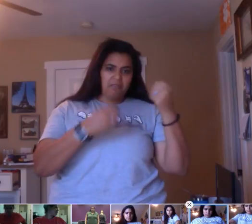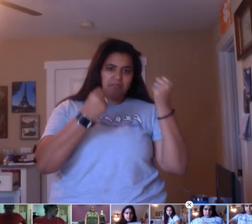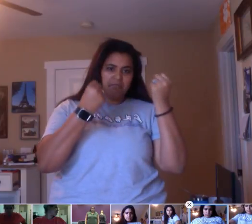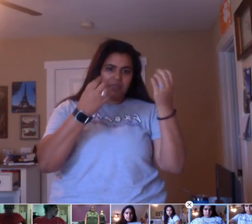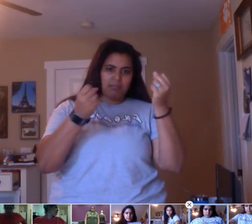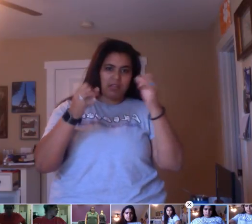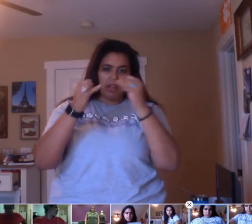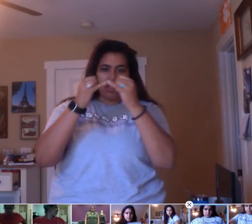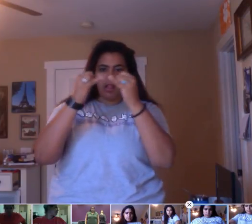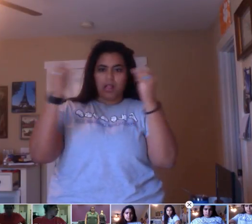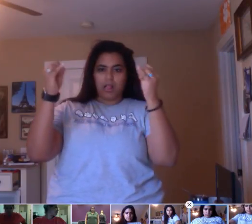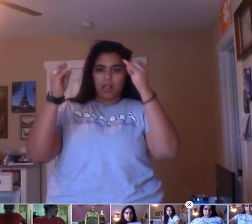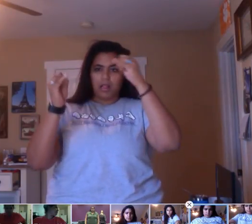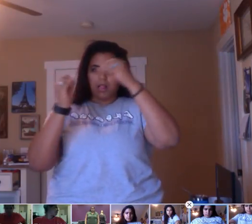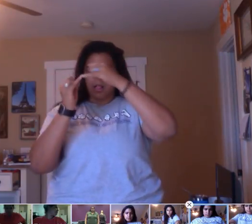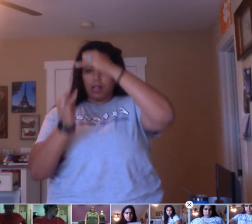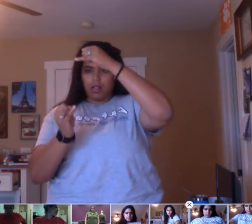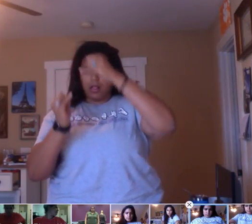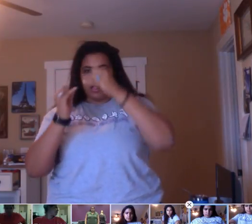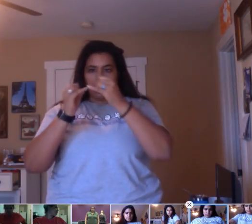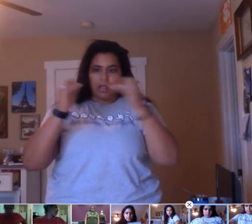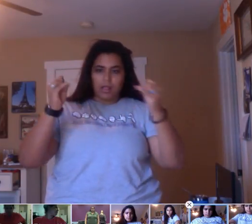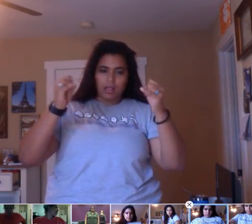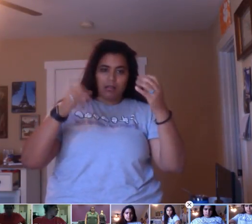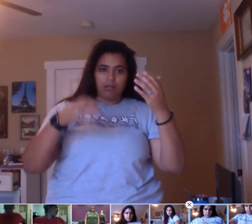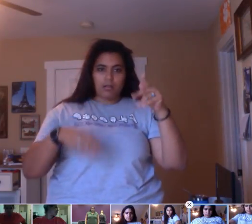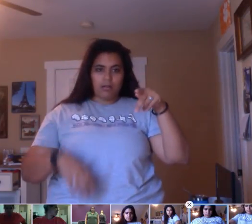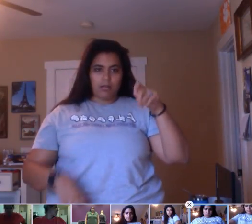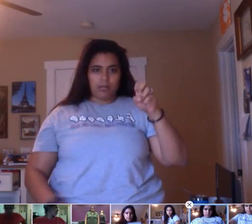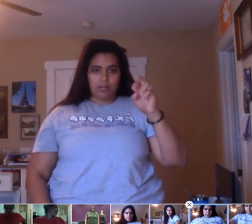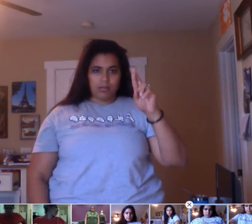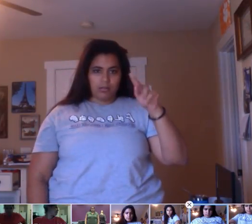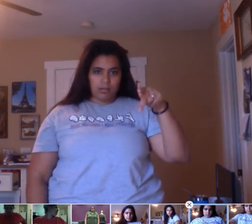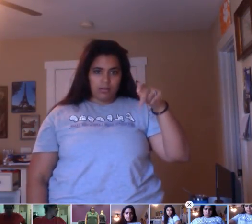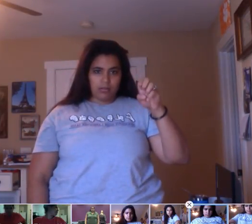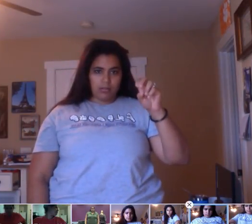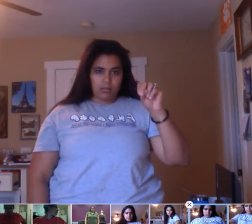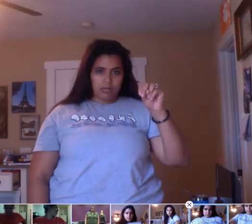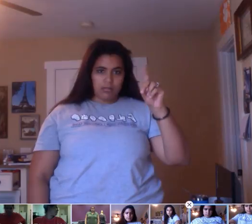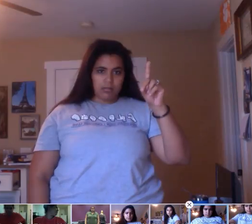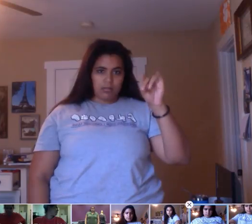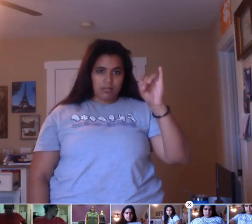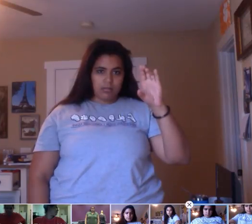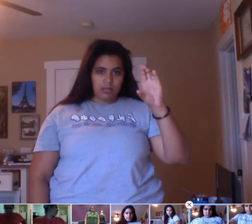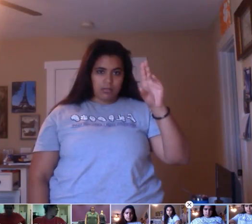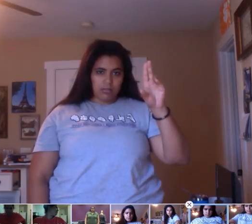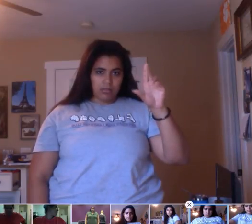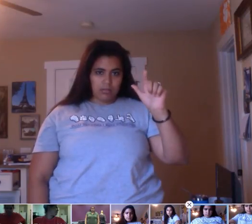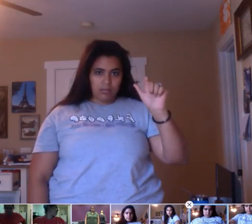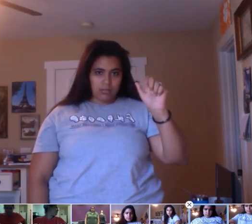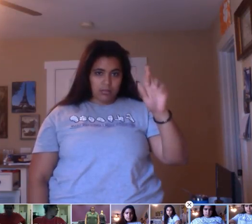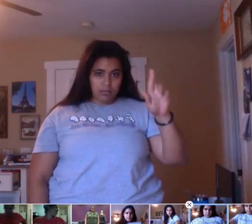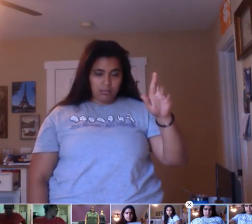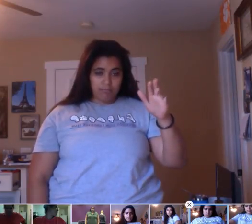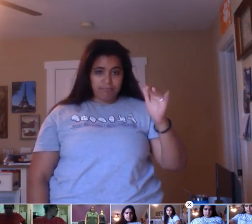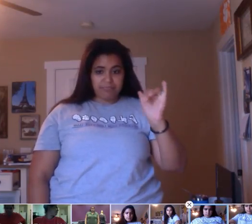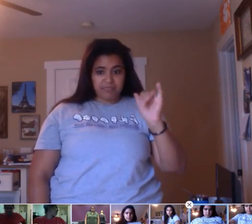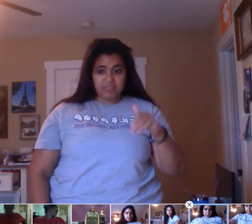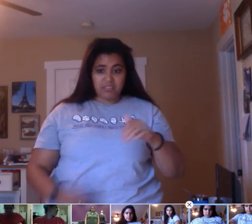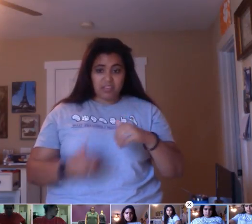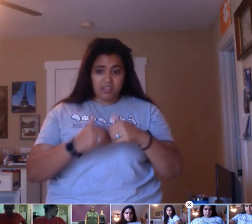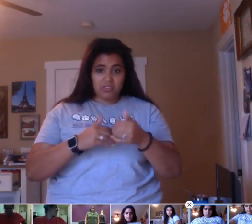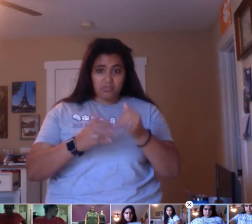So, like a rectangle has many different angles that are perpendicular.